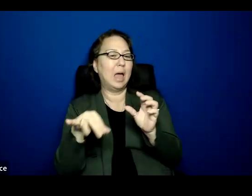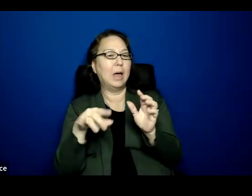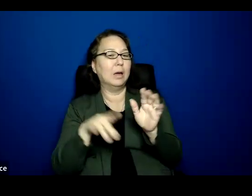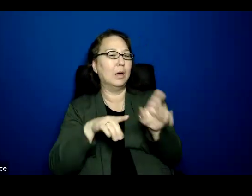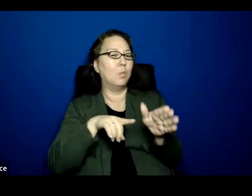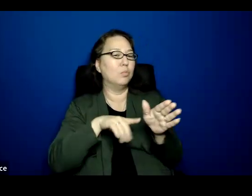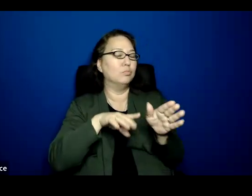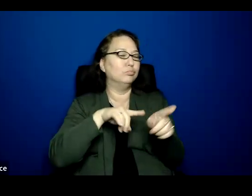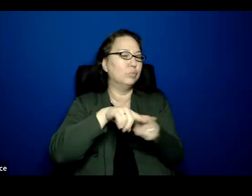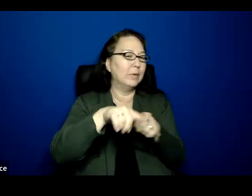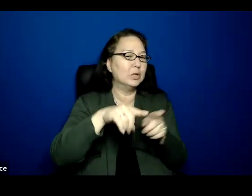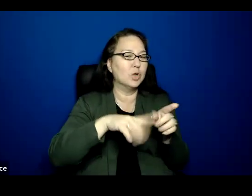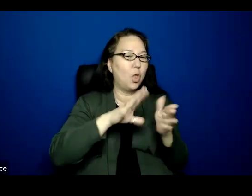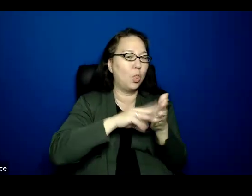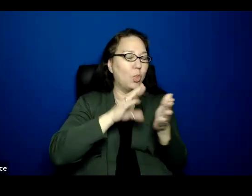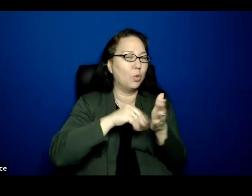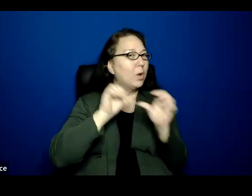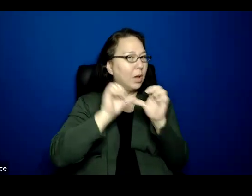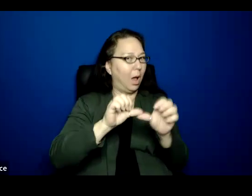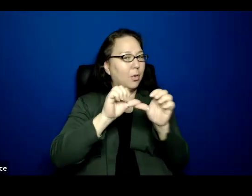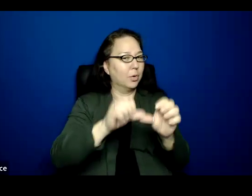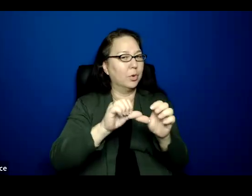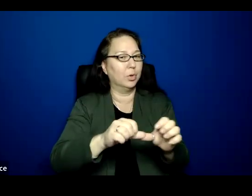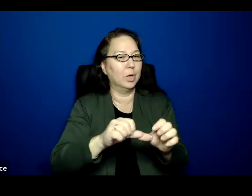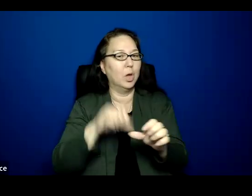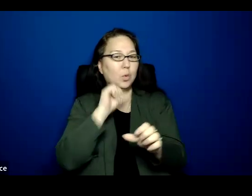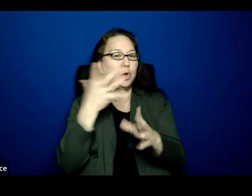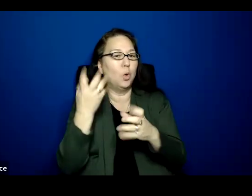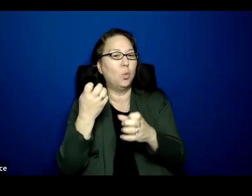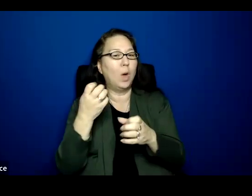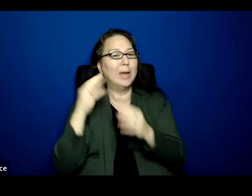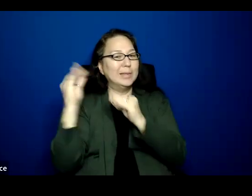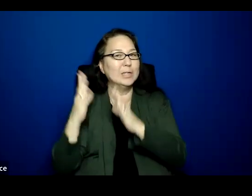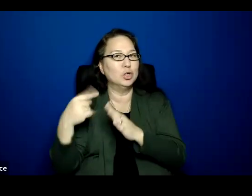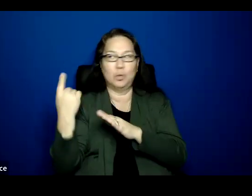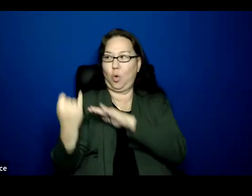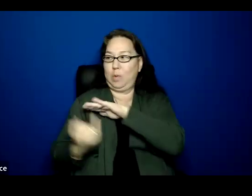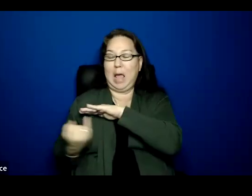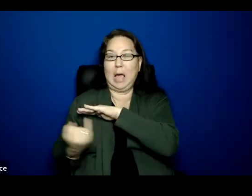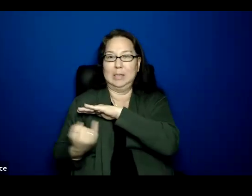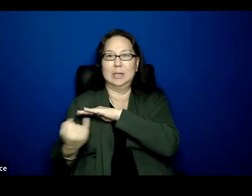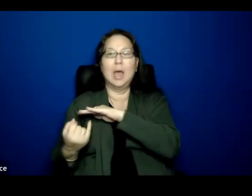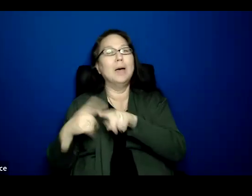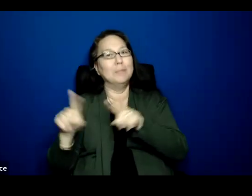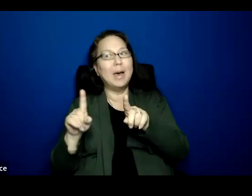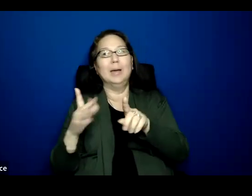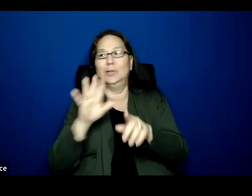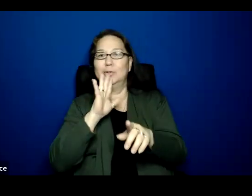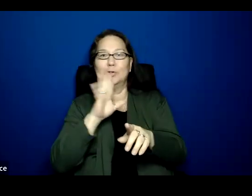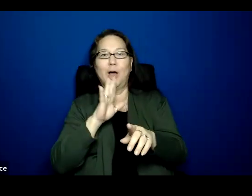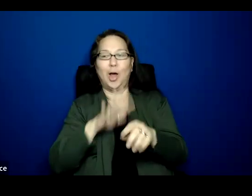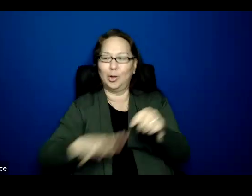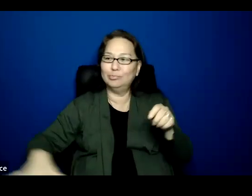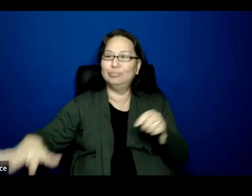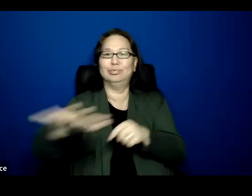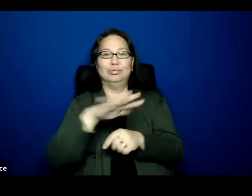happen across the district is for teachers not to just be in these isolated places, but to talk across the district. So we formed the PLCs. Our